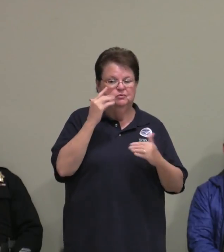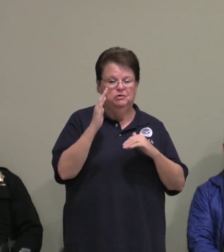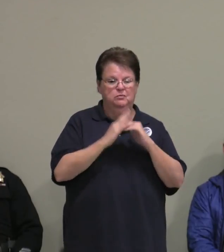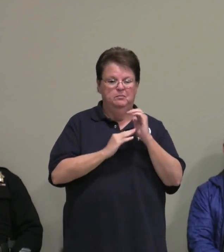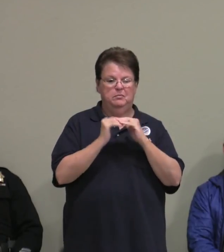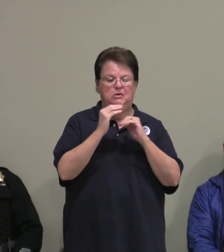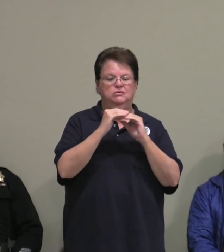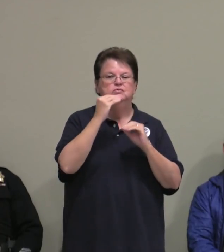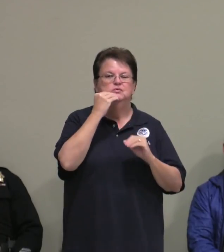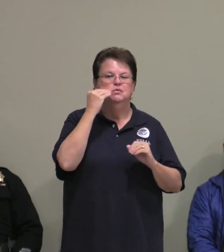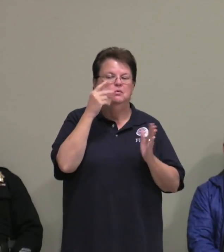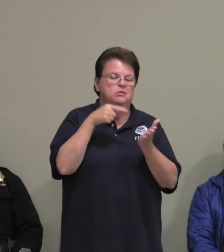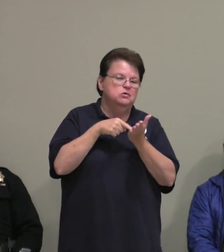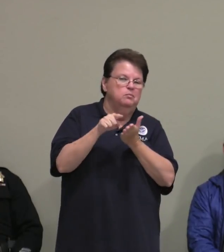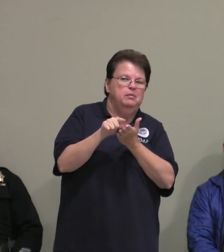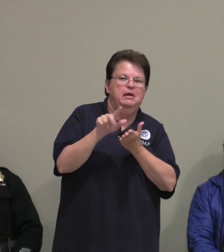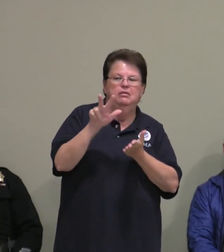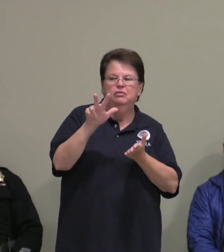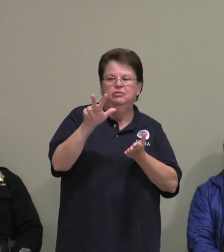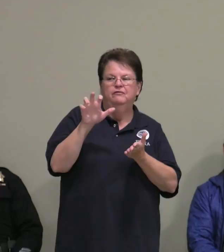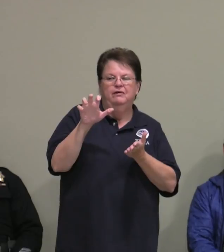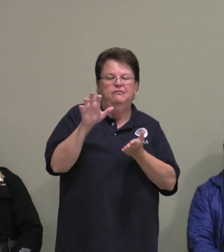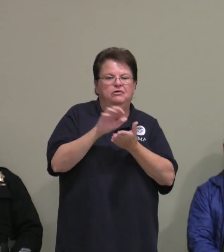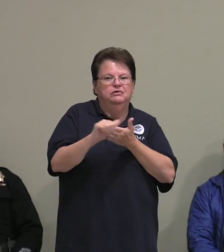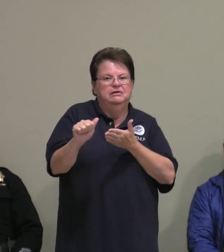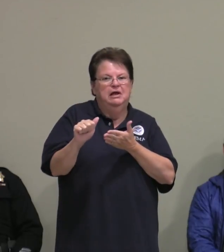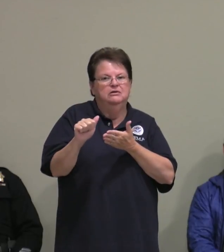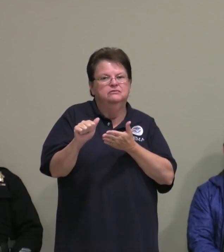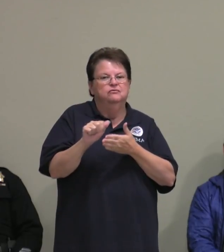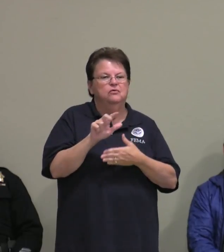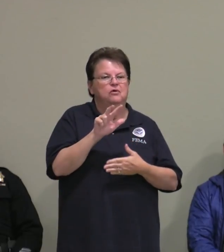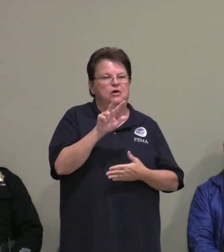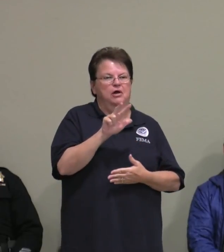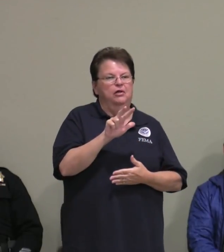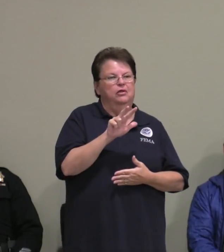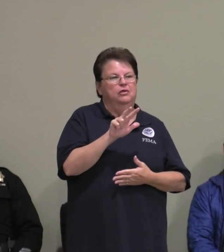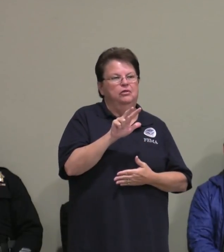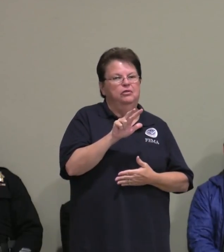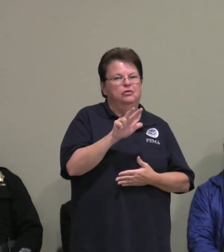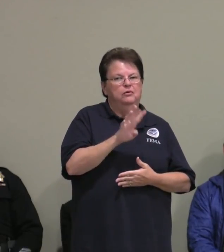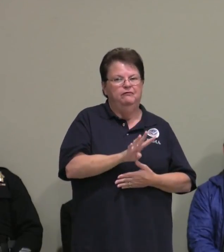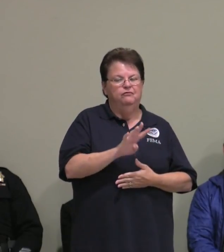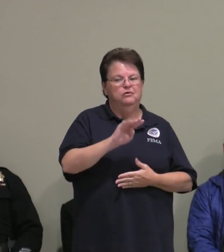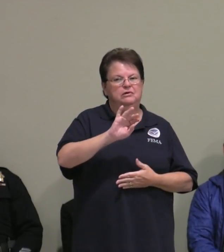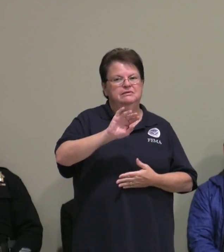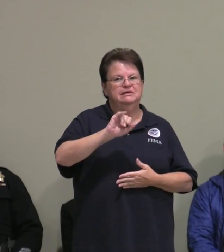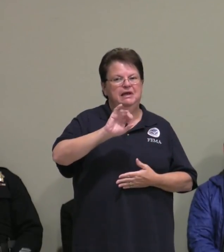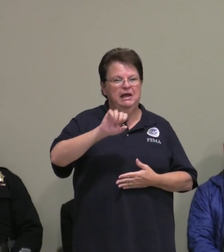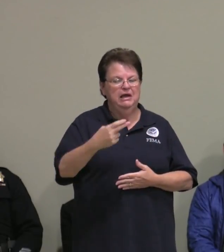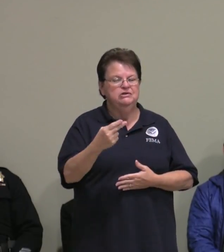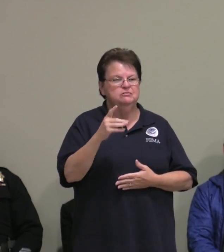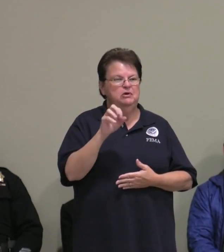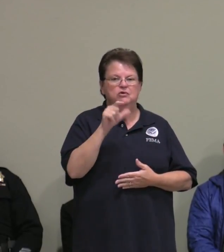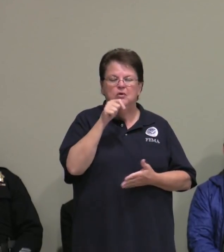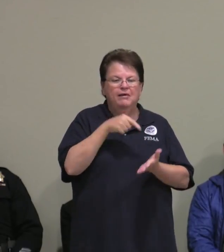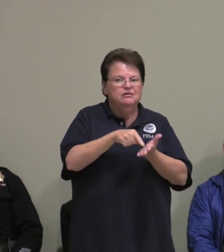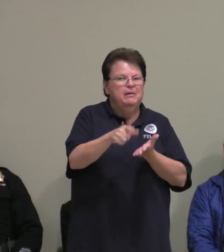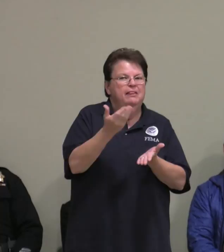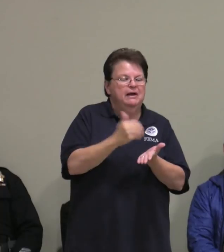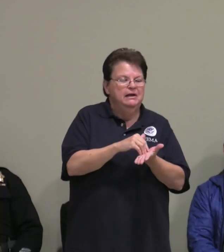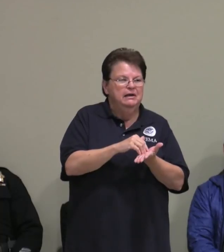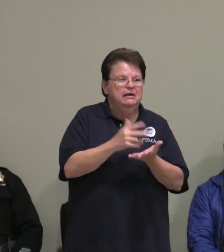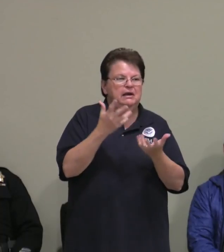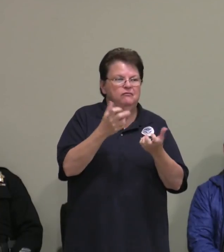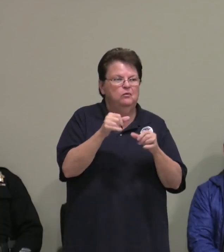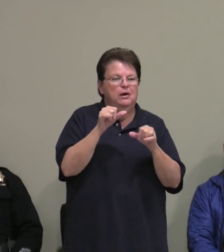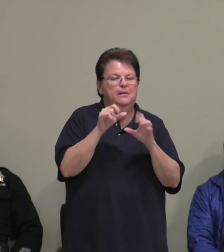home, you paid the $3,500 for a three quarter inch meter, you don't have to pay that again. If you want